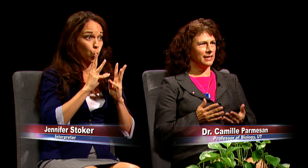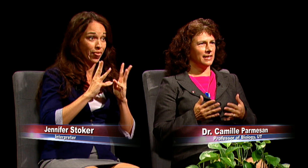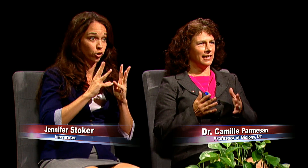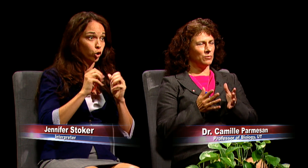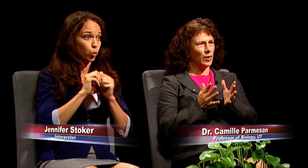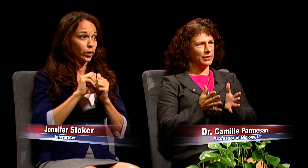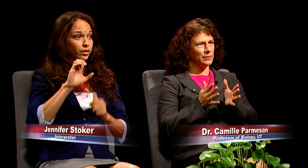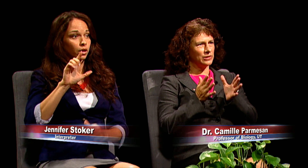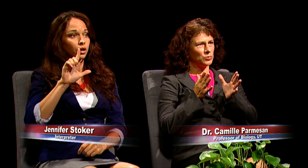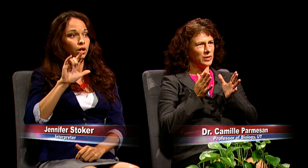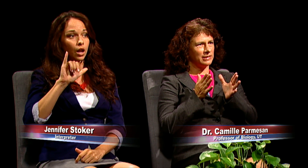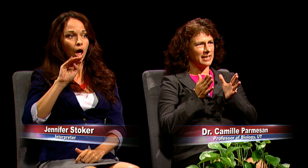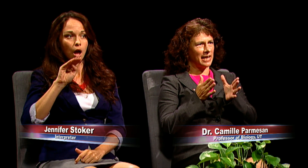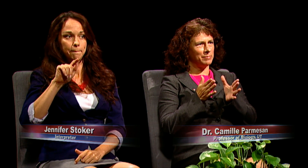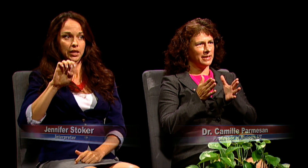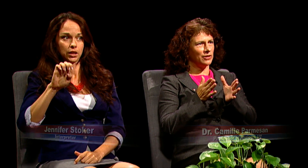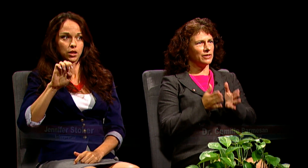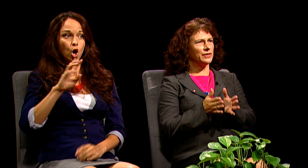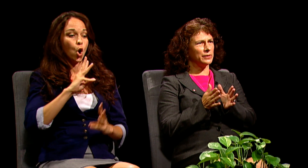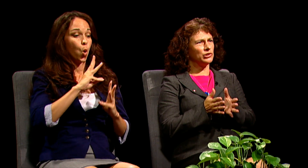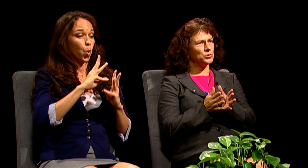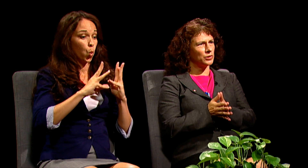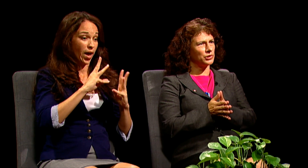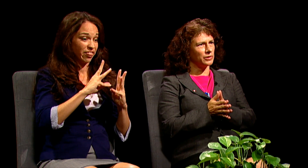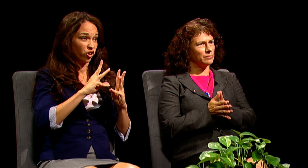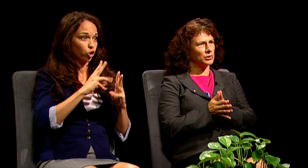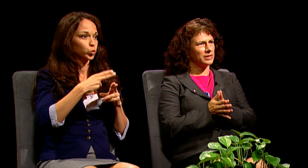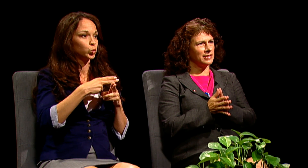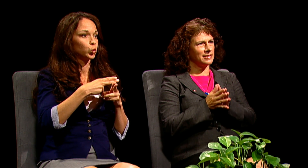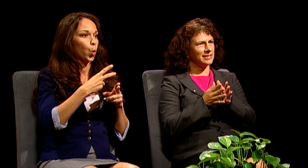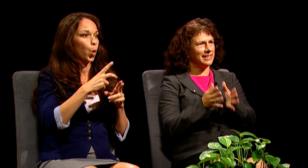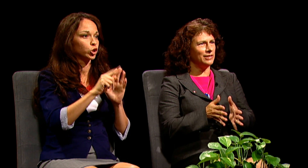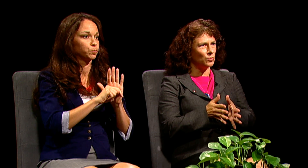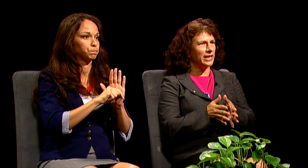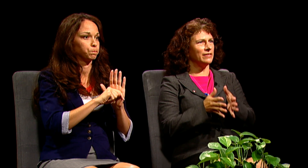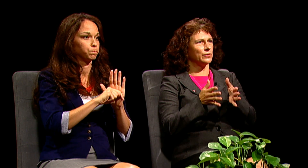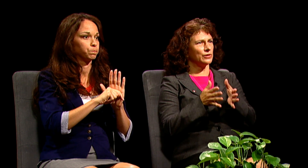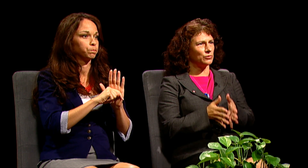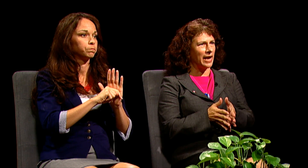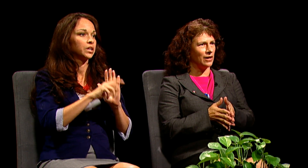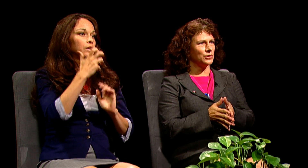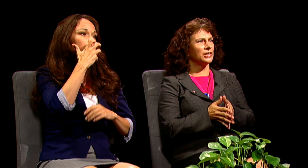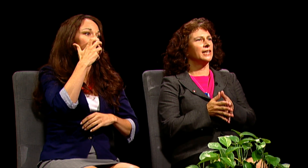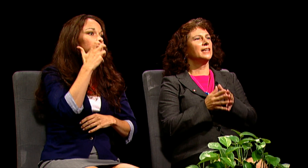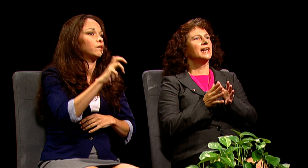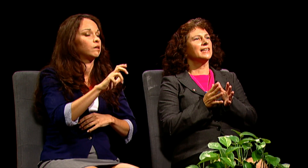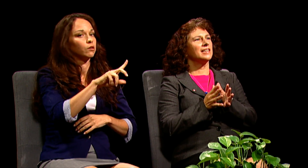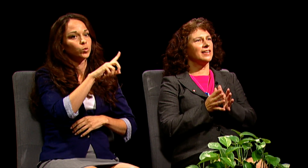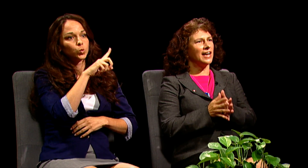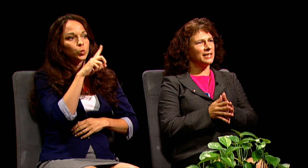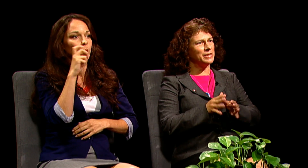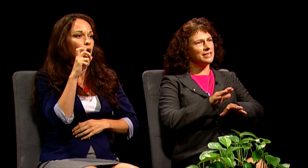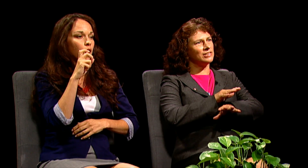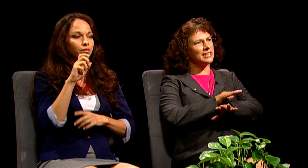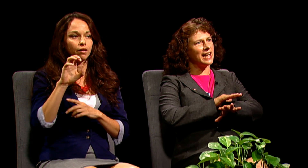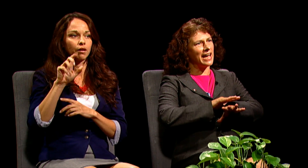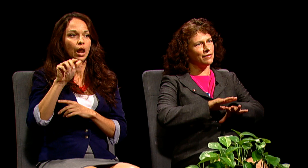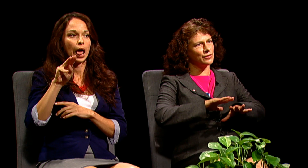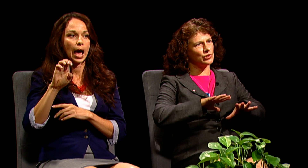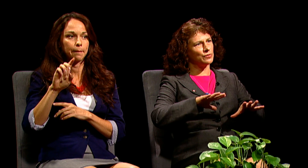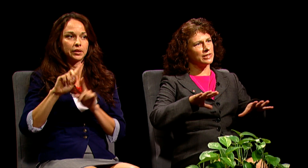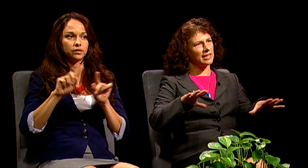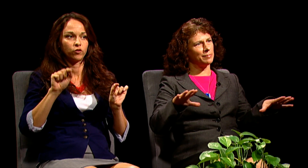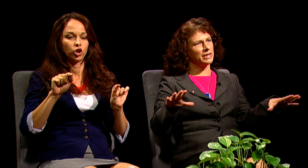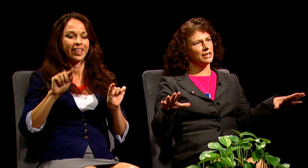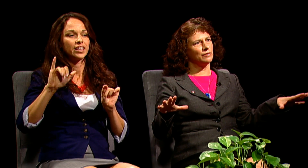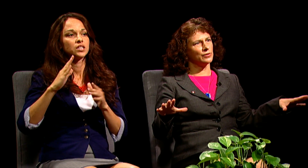climate. And whether it's what's happening on a very short term, so it's the heat wave or the drought, climate is the